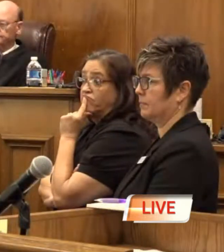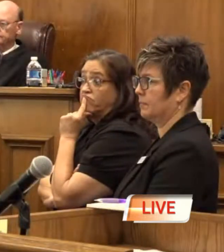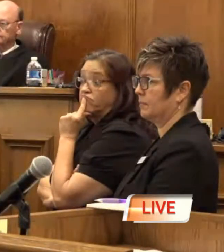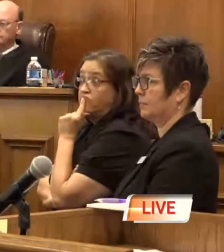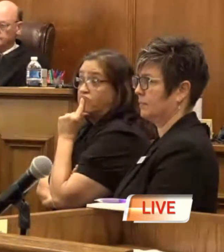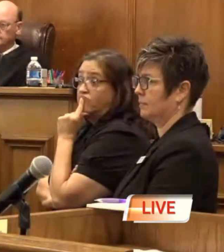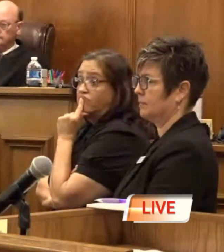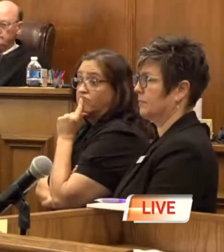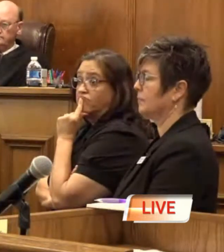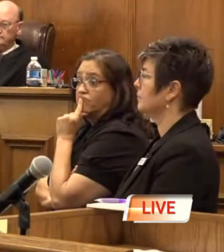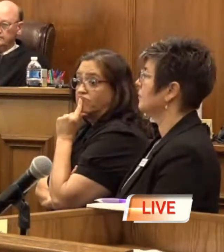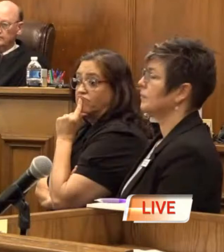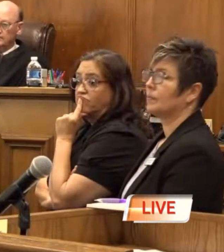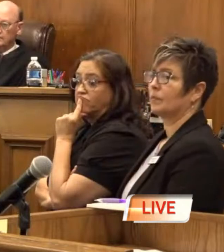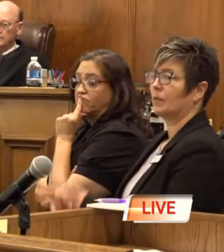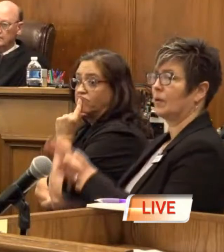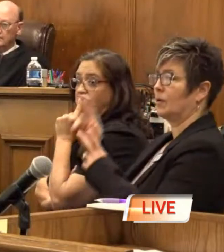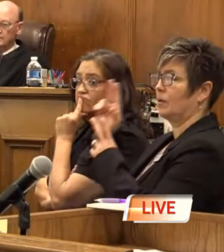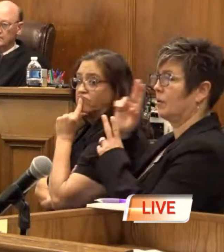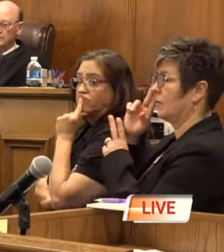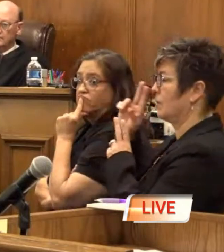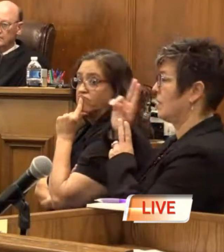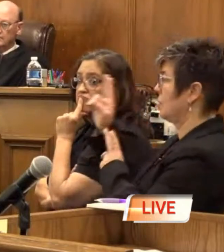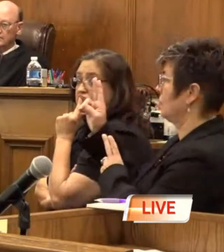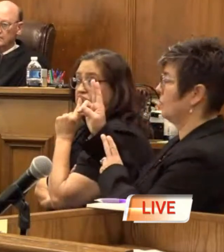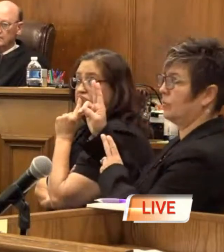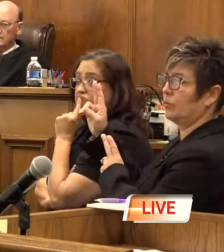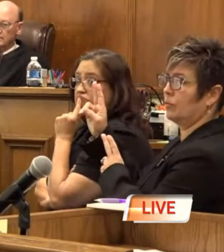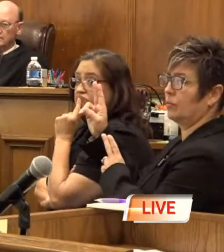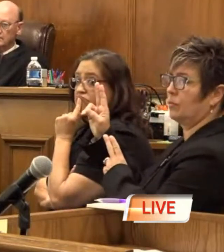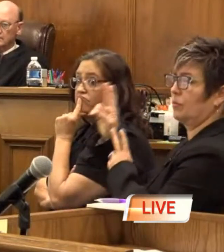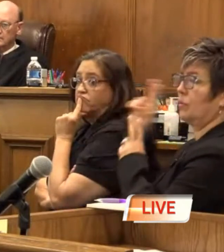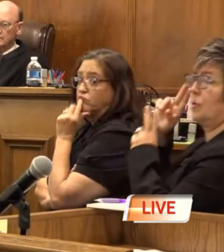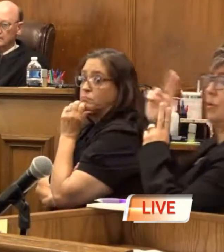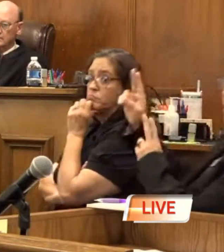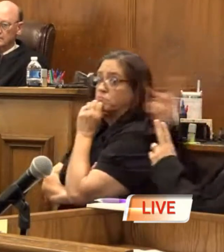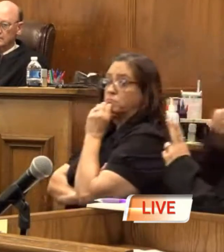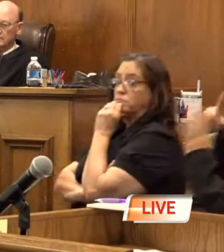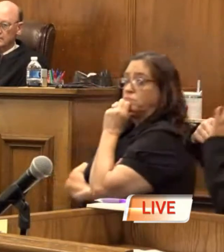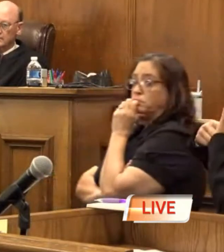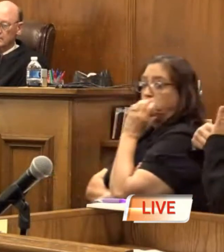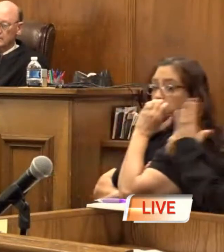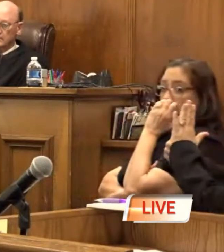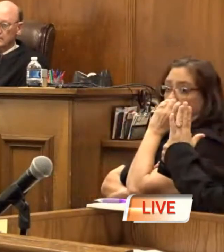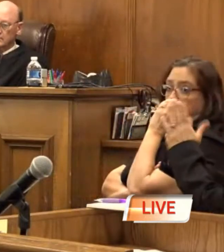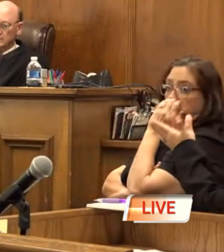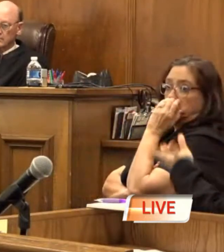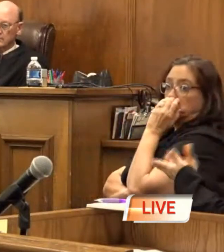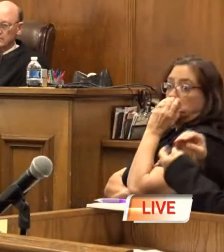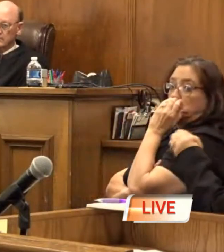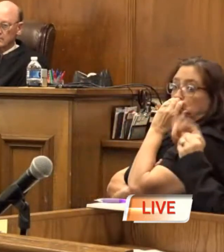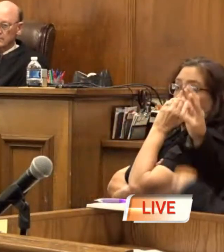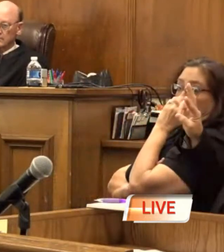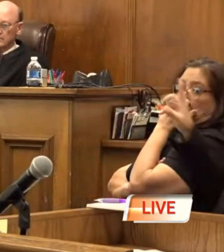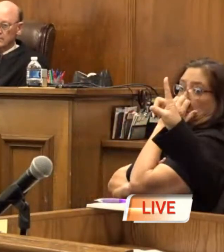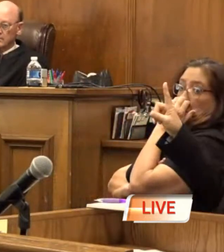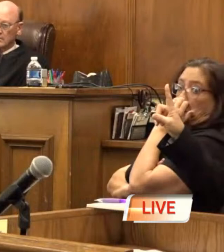Honor, if I may, I just wanted to show her Petitioner's Exhibit 71, just to refresh her memory.